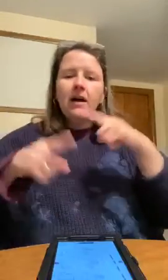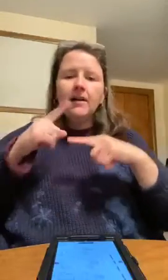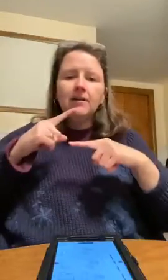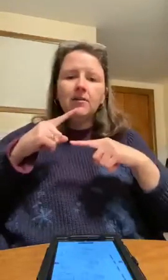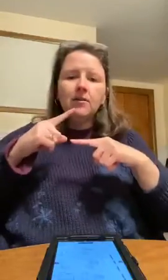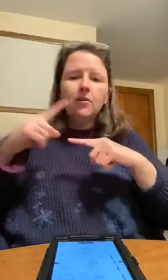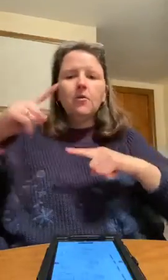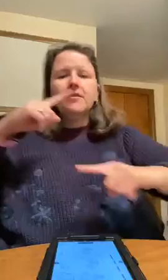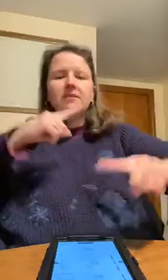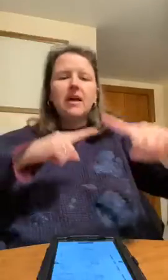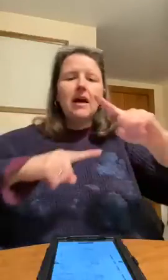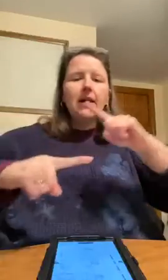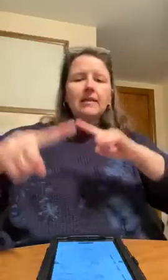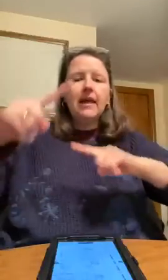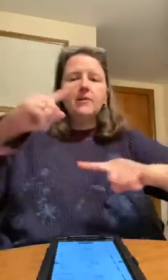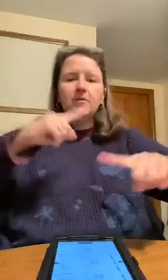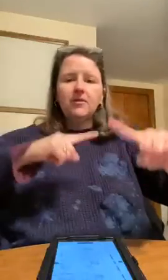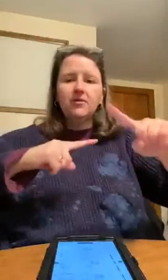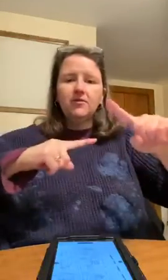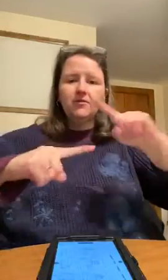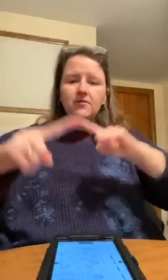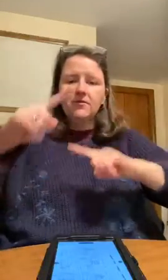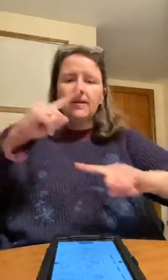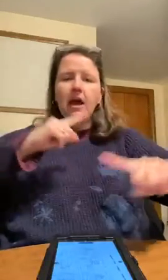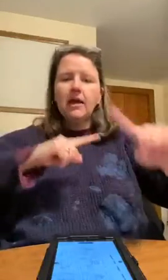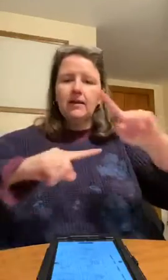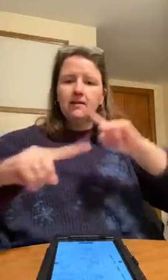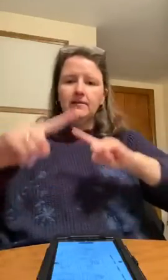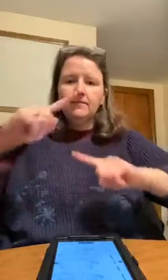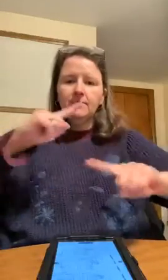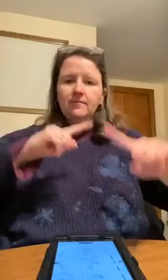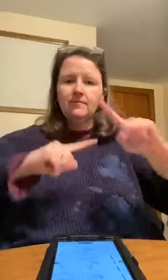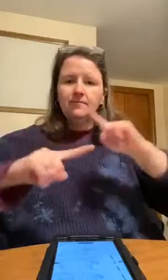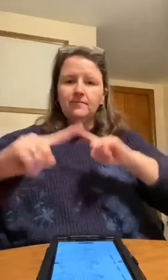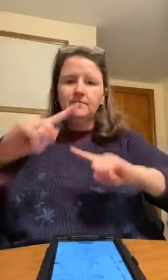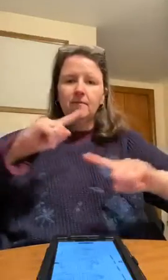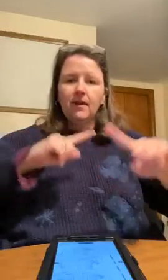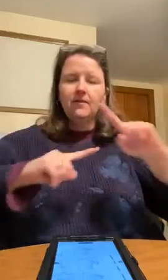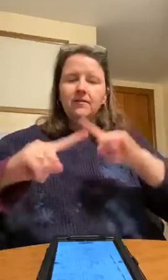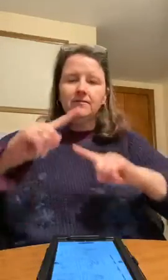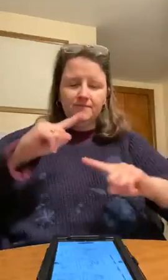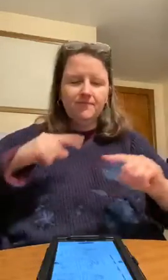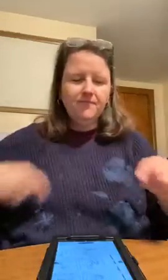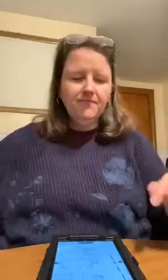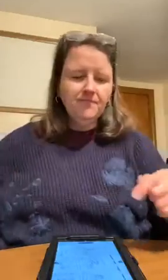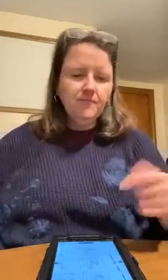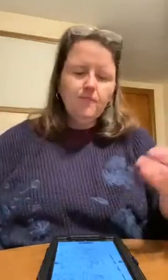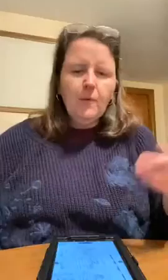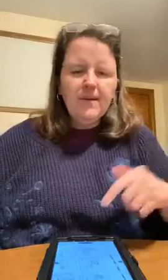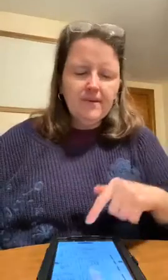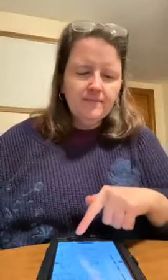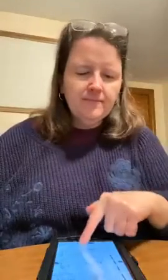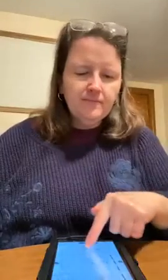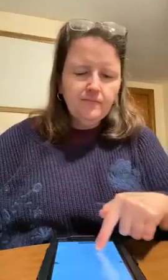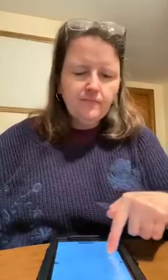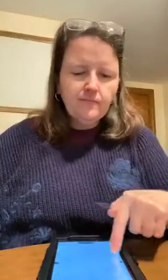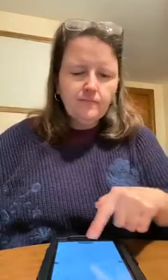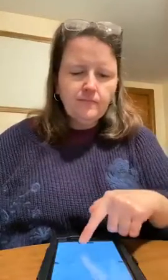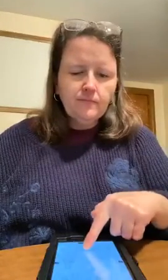Sign or sign language. Sign. Okay. Easy.